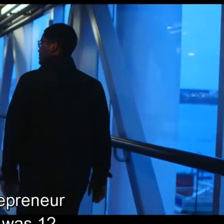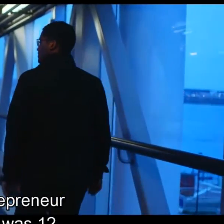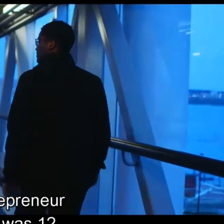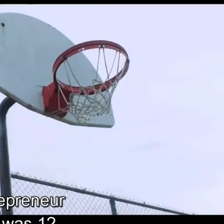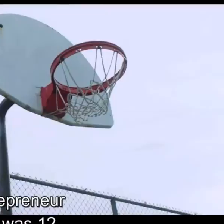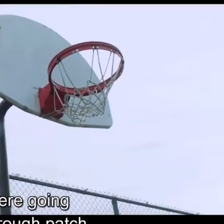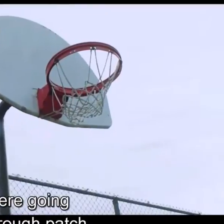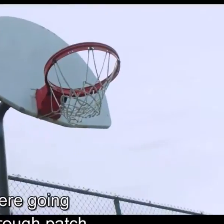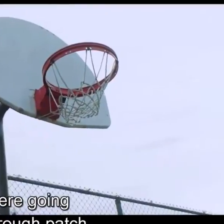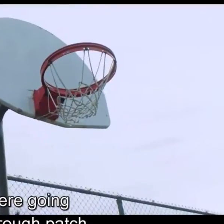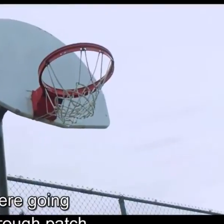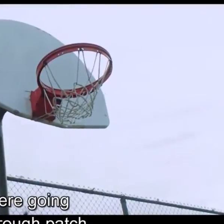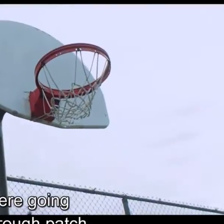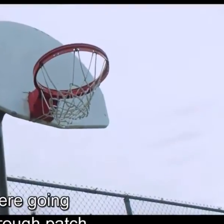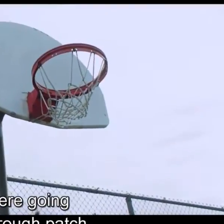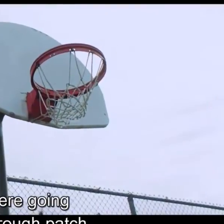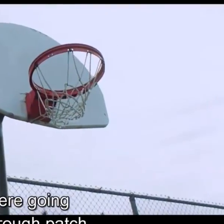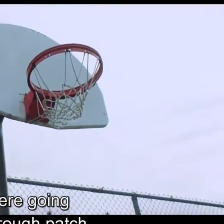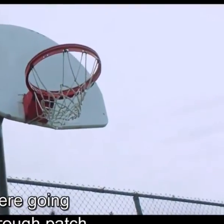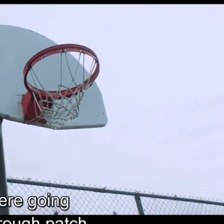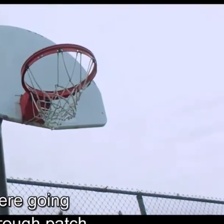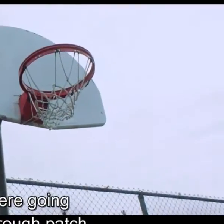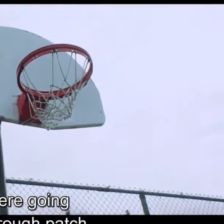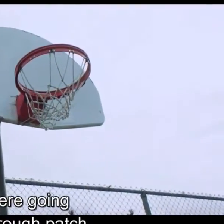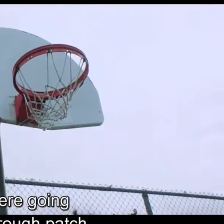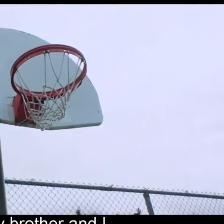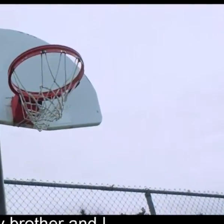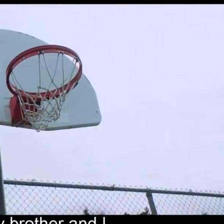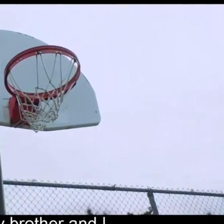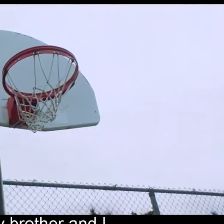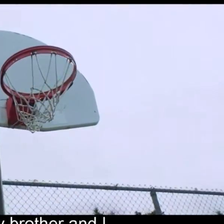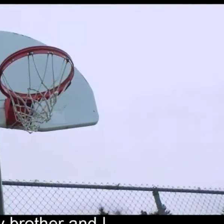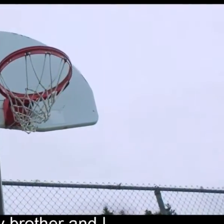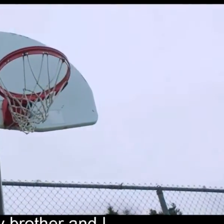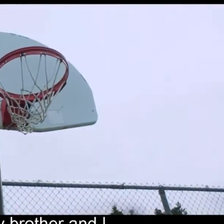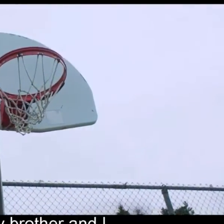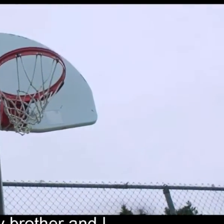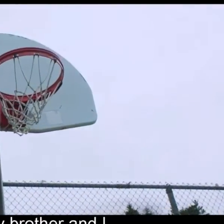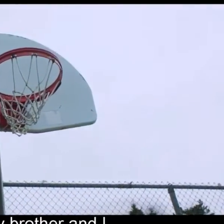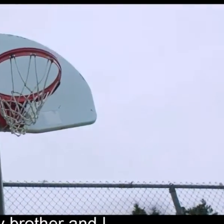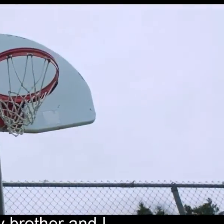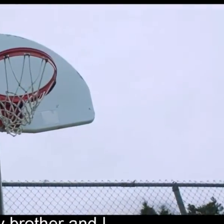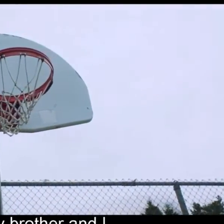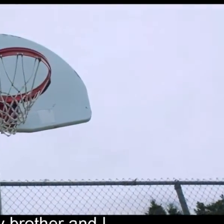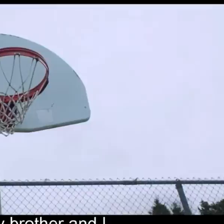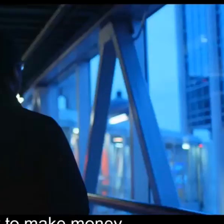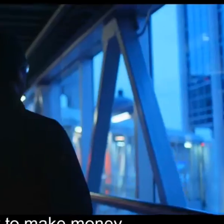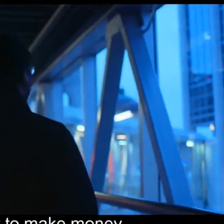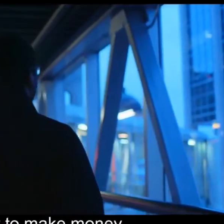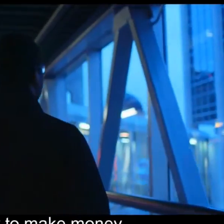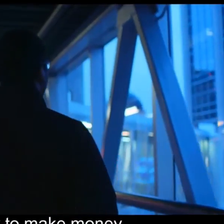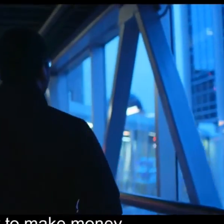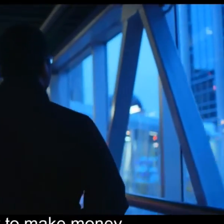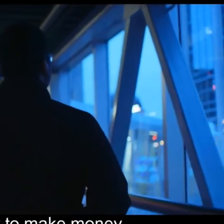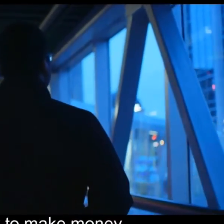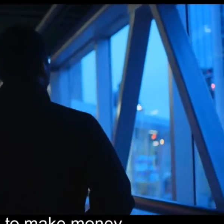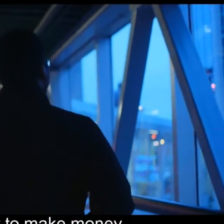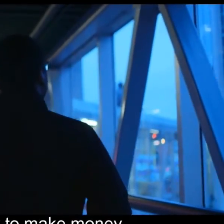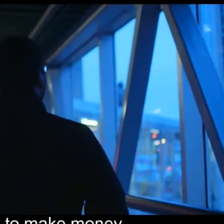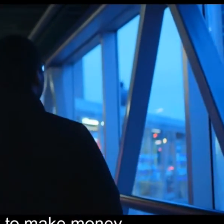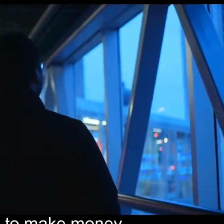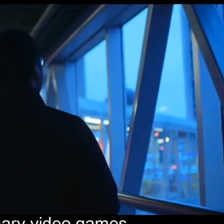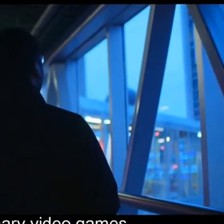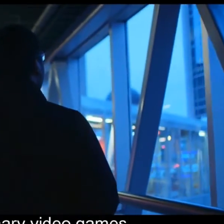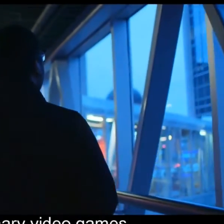12. My parents were going through a really rough patch money-wise, and my brother and I, we figured out a way to